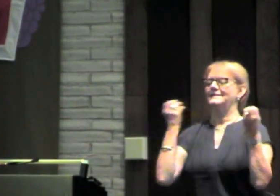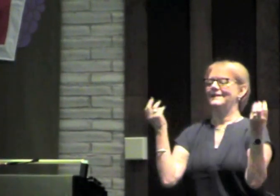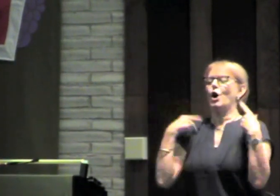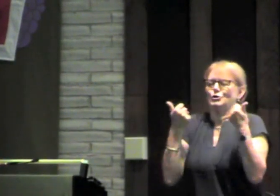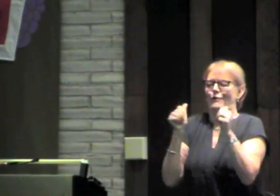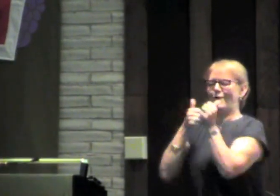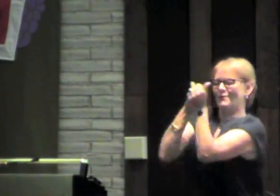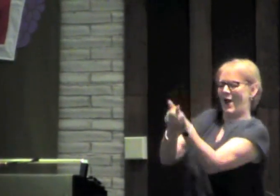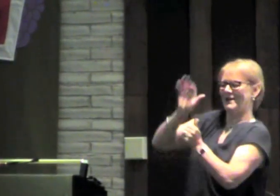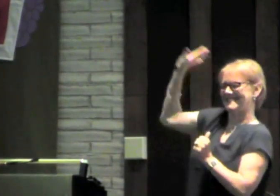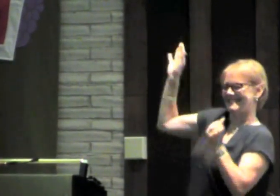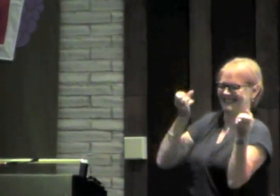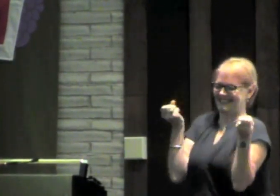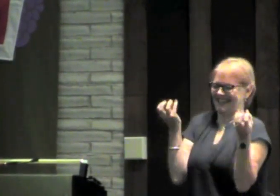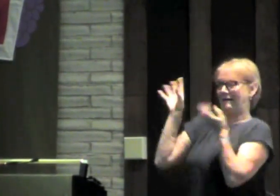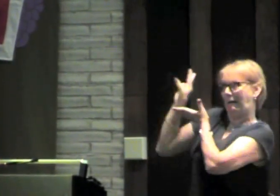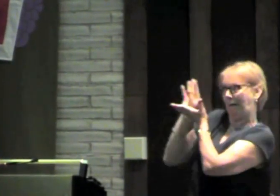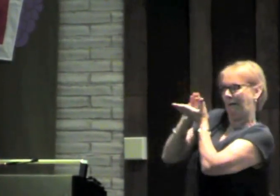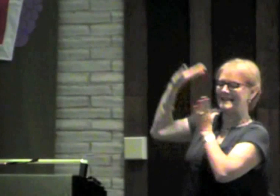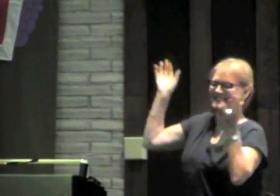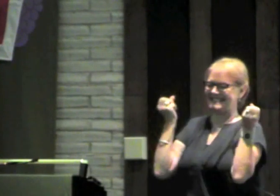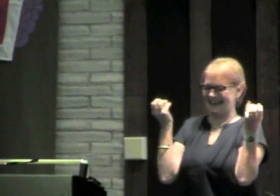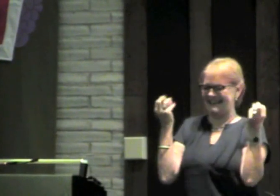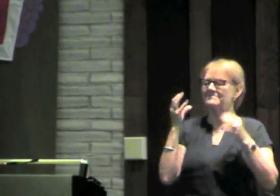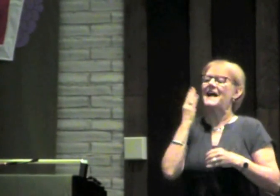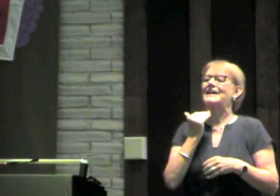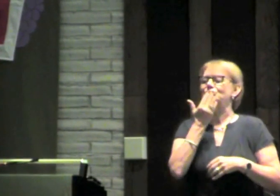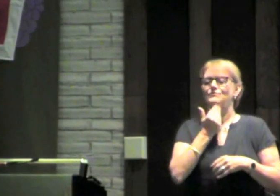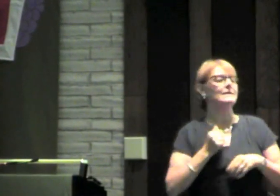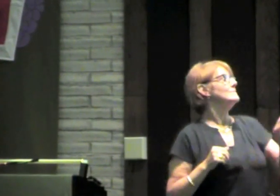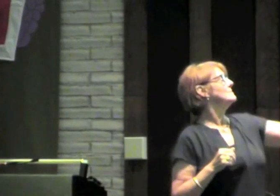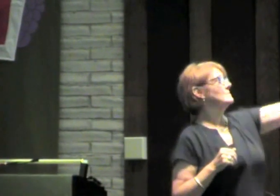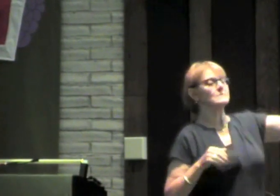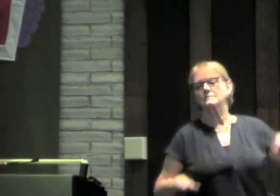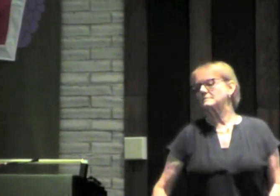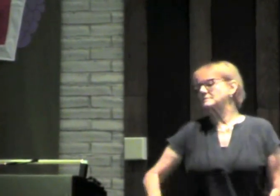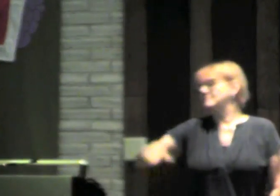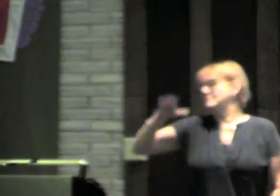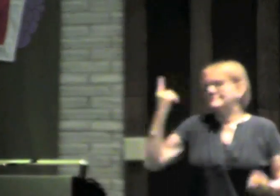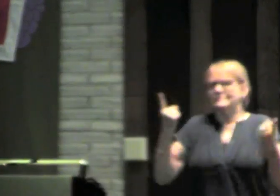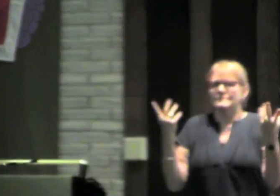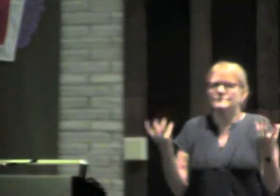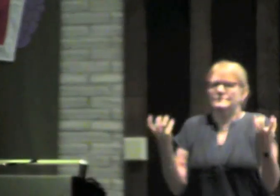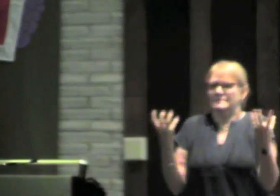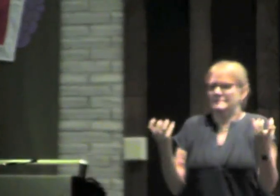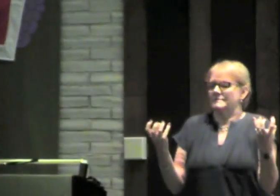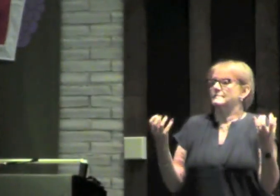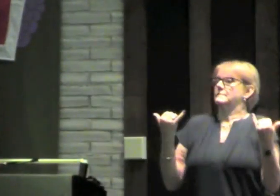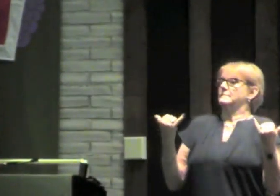the full hands. So I'm going to try and follow Eddie's way, but if I revert back, you'll know that I'm still talking